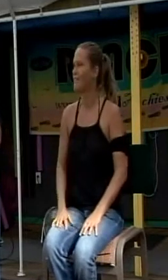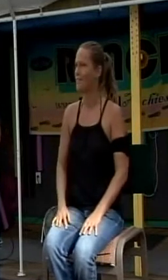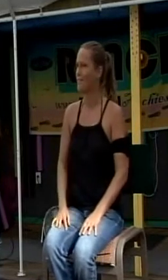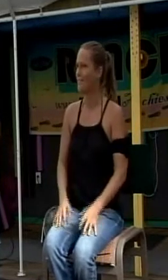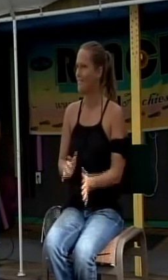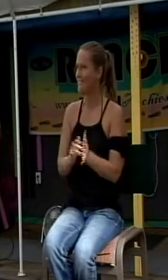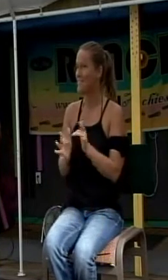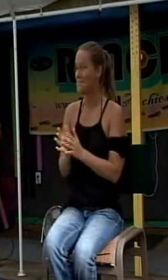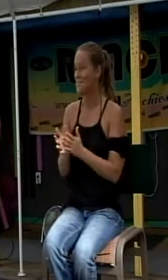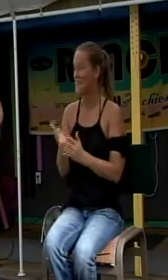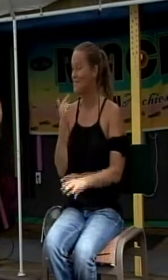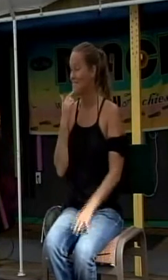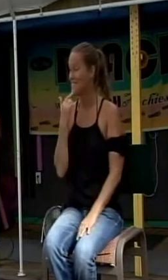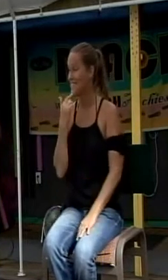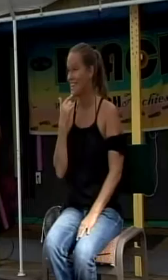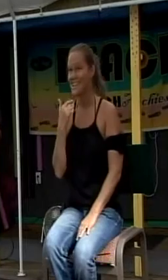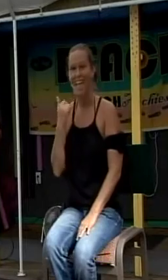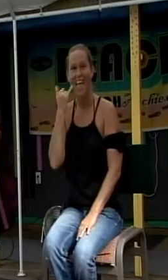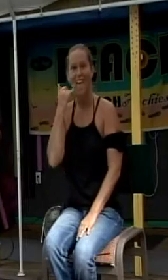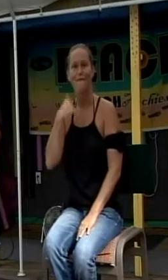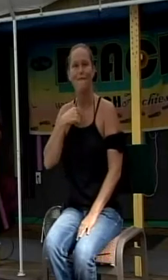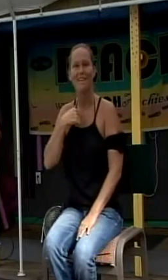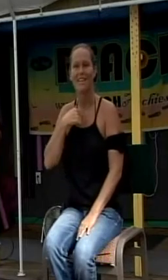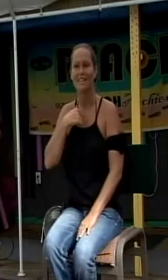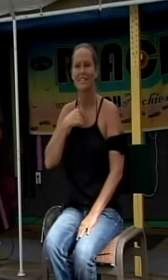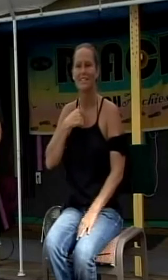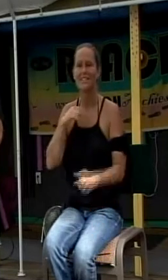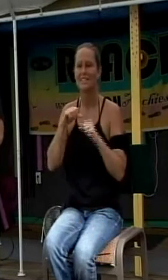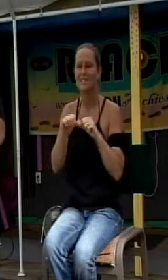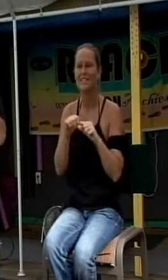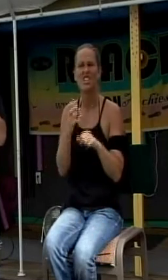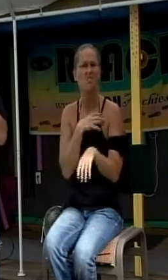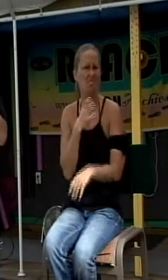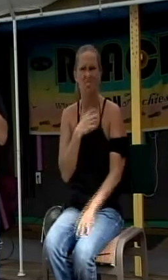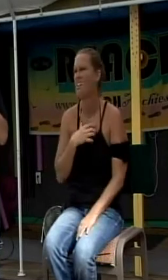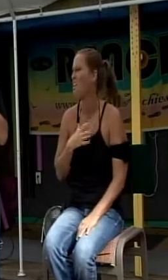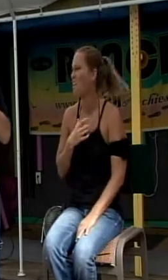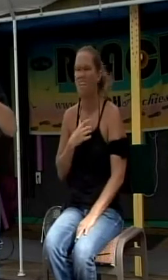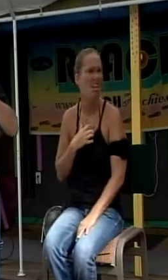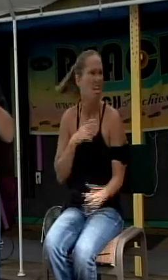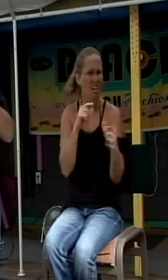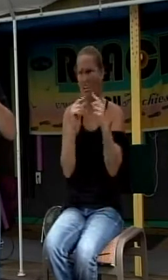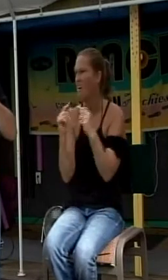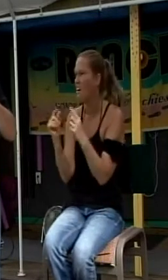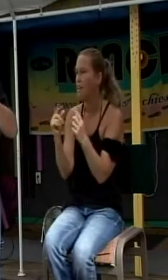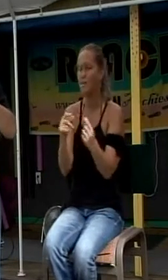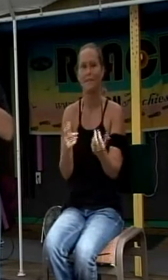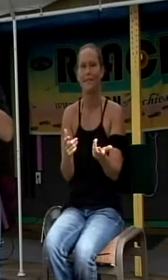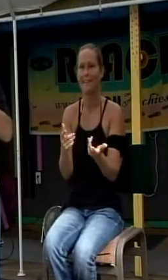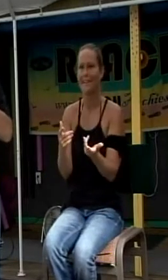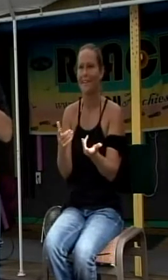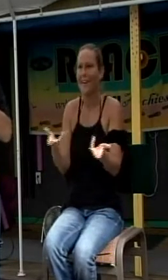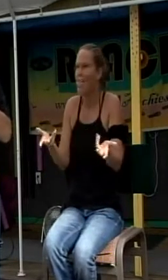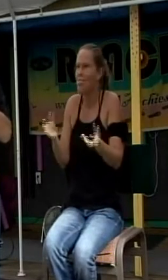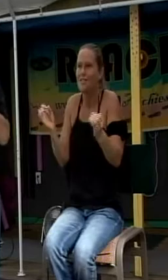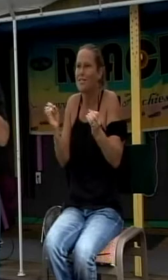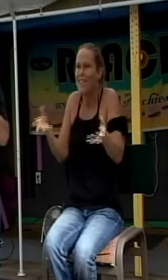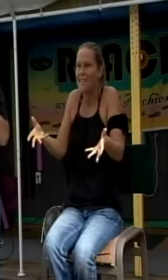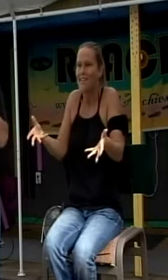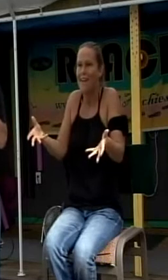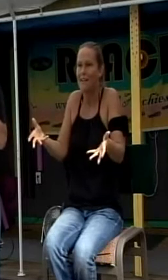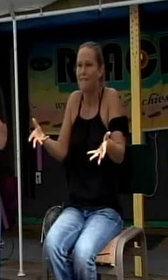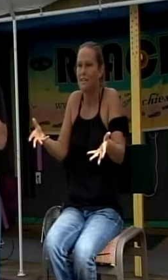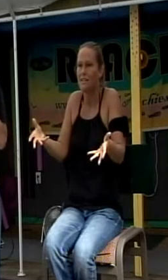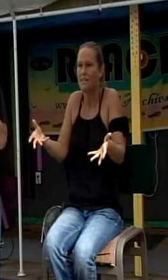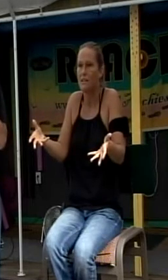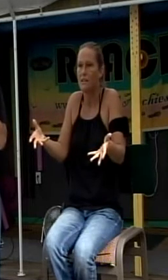won't be left at all. There'll be nothing there. The worst thing you can hear within the body of a church is backbiting.